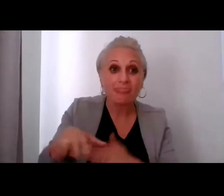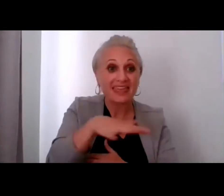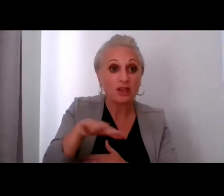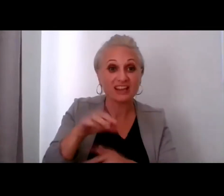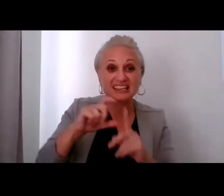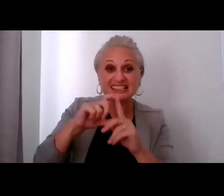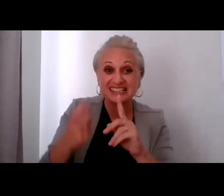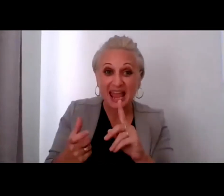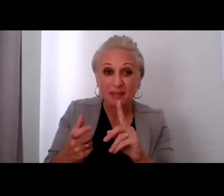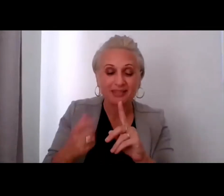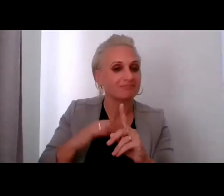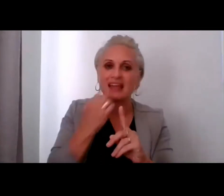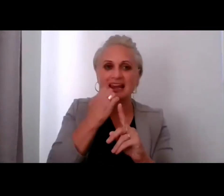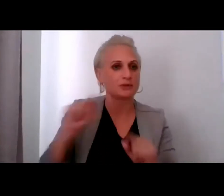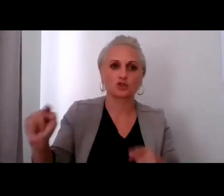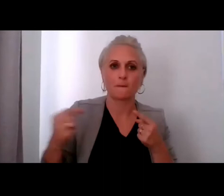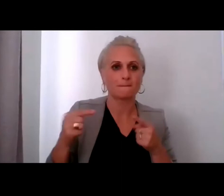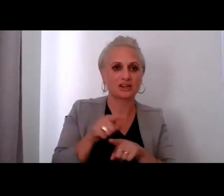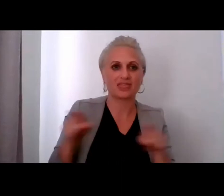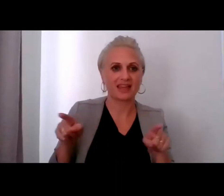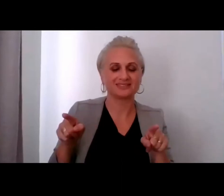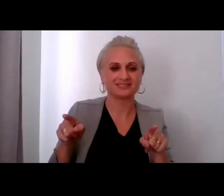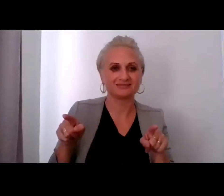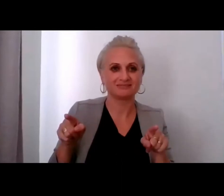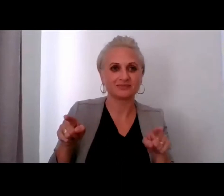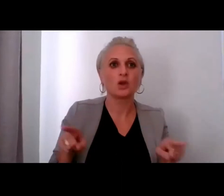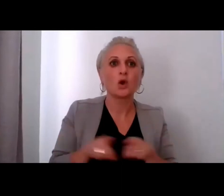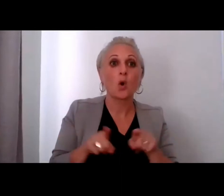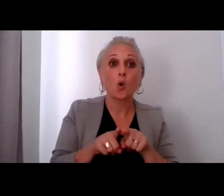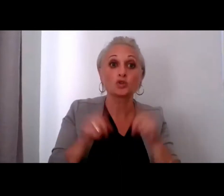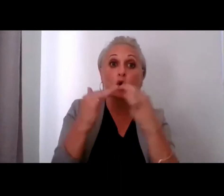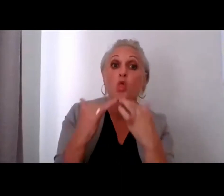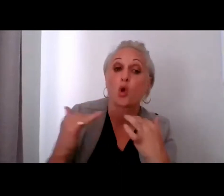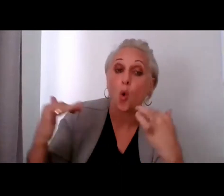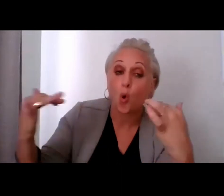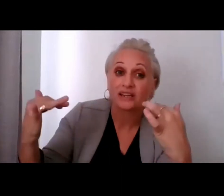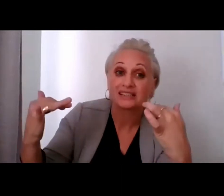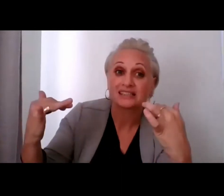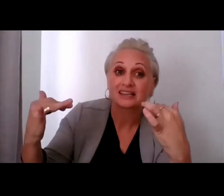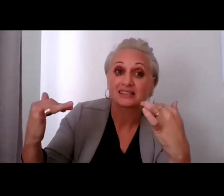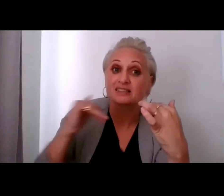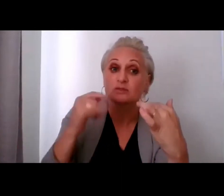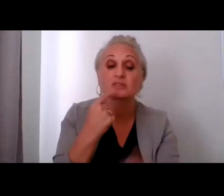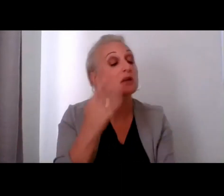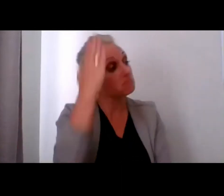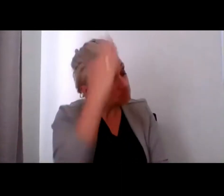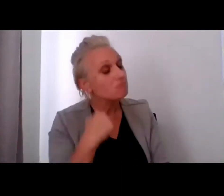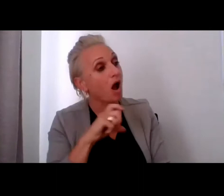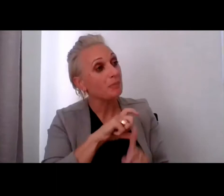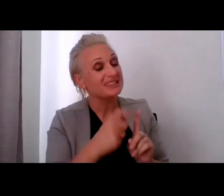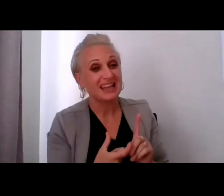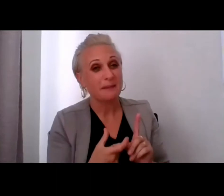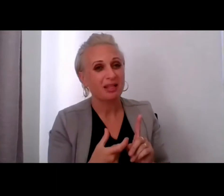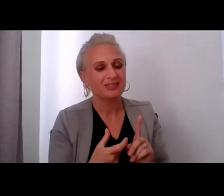secondly, that the proportion of its audiences which identify as disabled is also